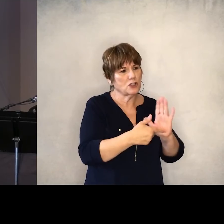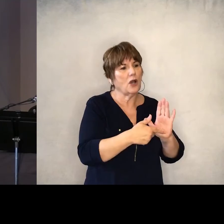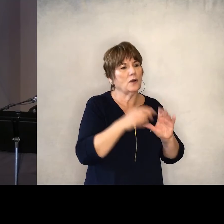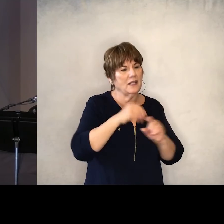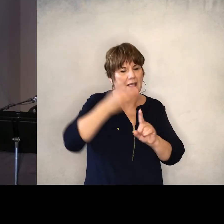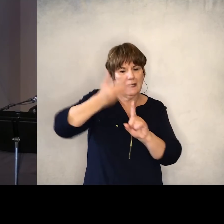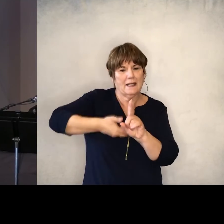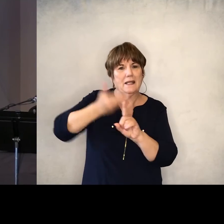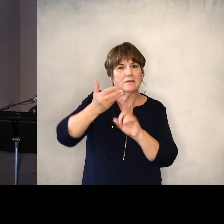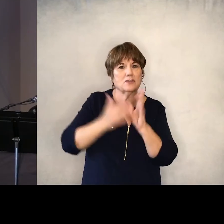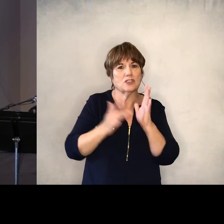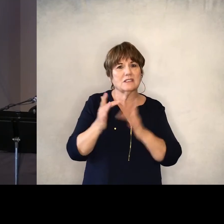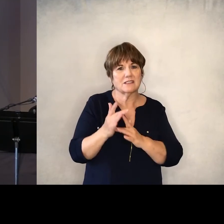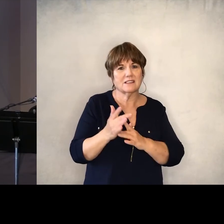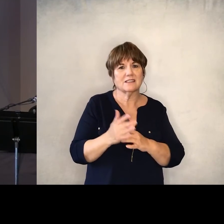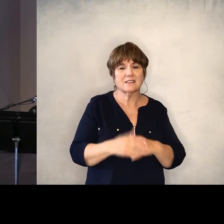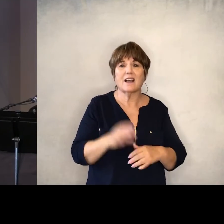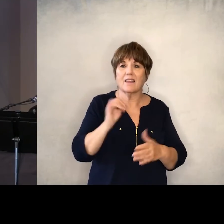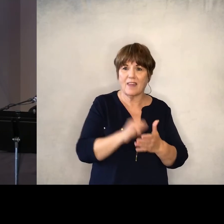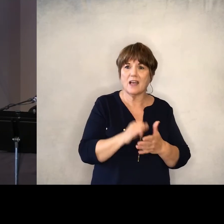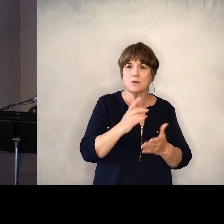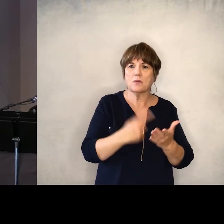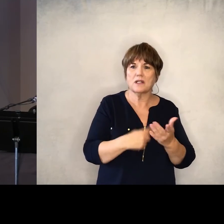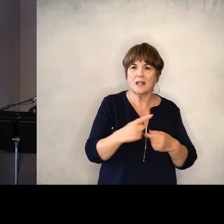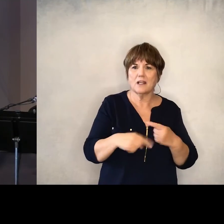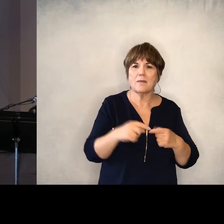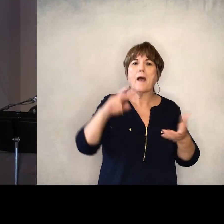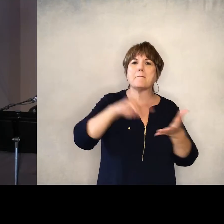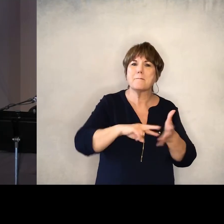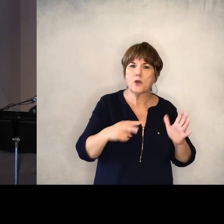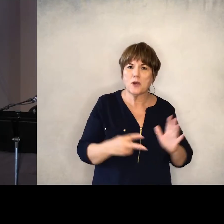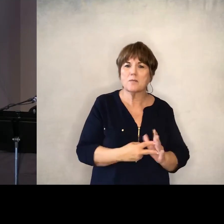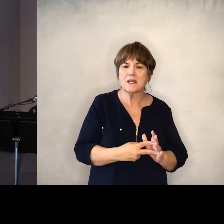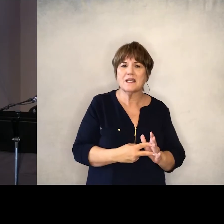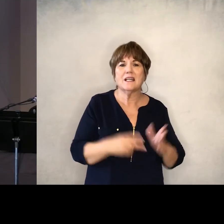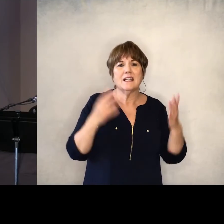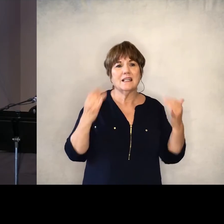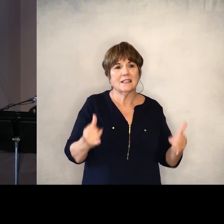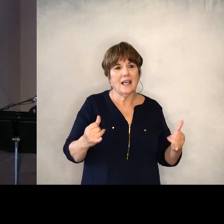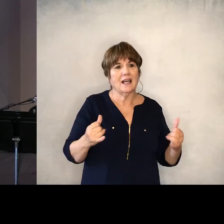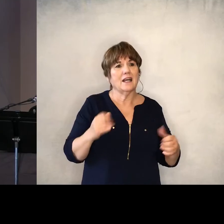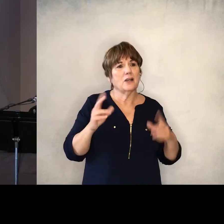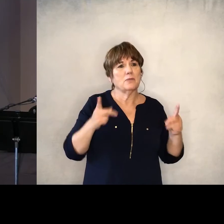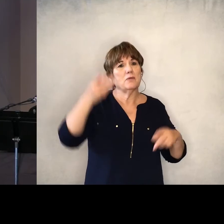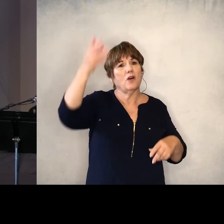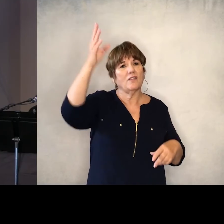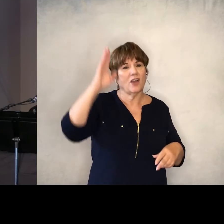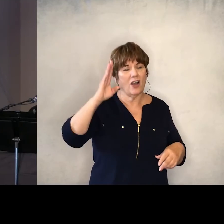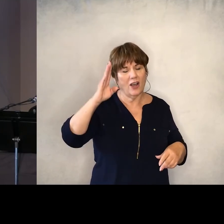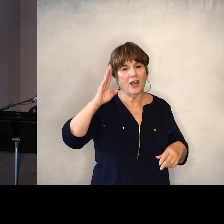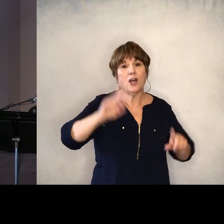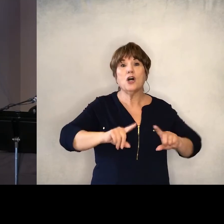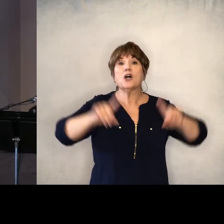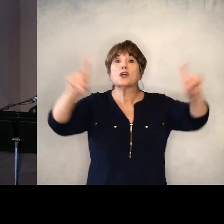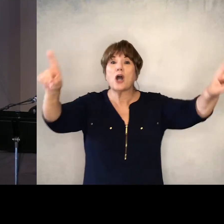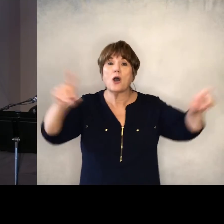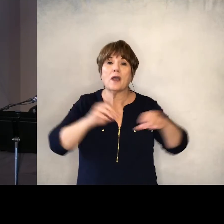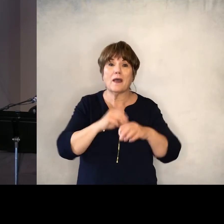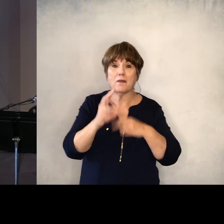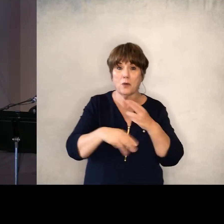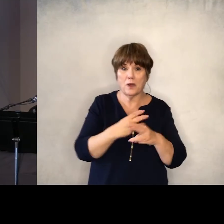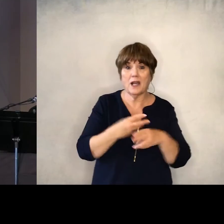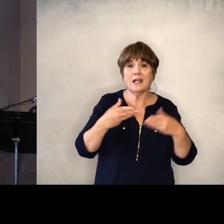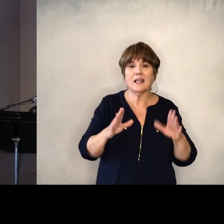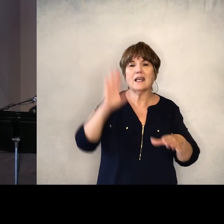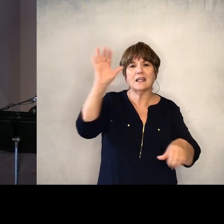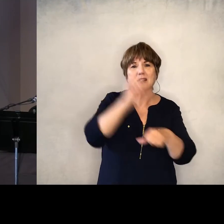that's what we're talking about today. We're talking about purpose. And so now, as the people of God, go out into the world and let the work of God be